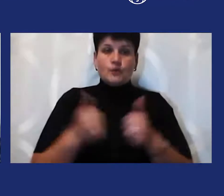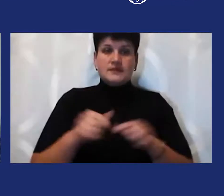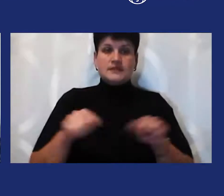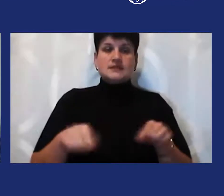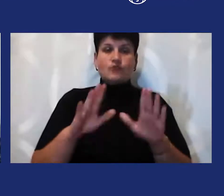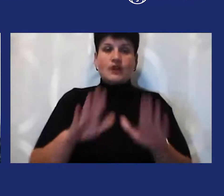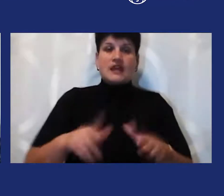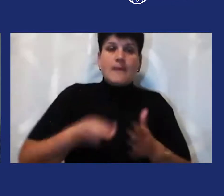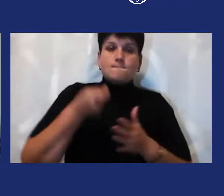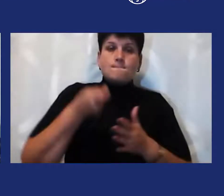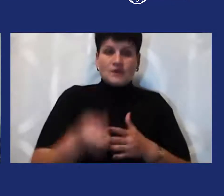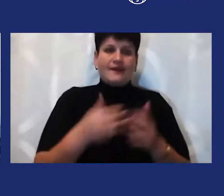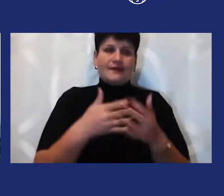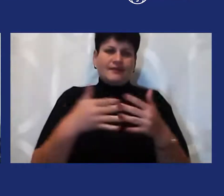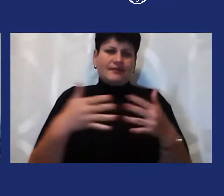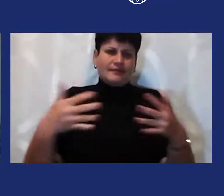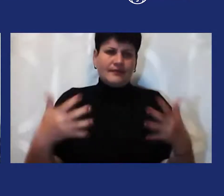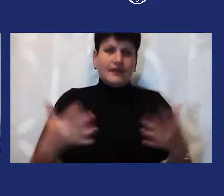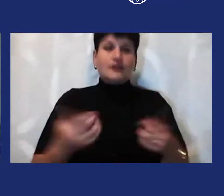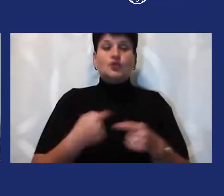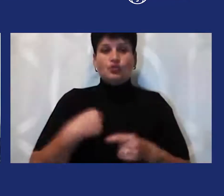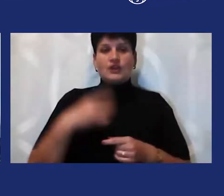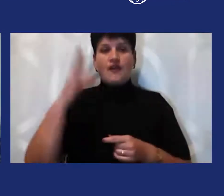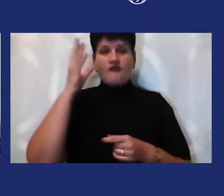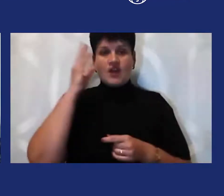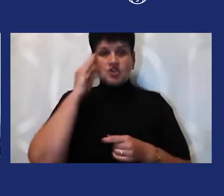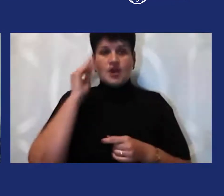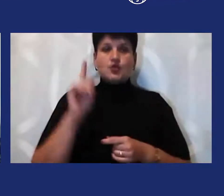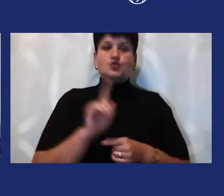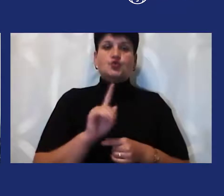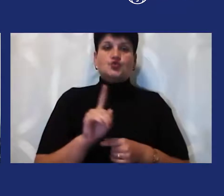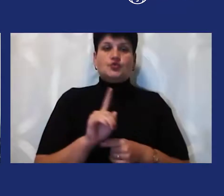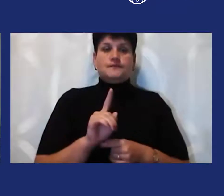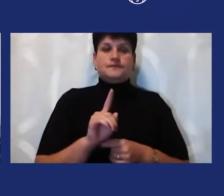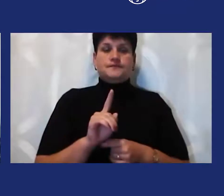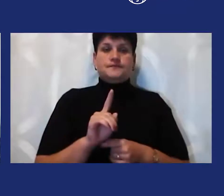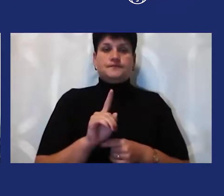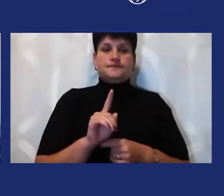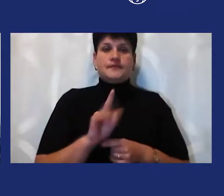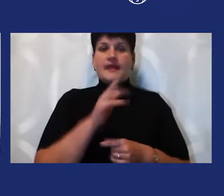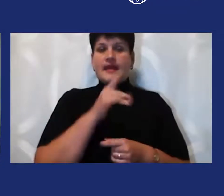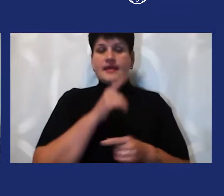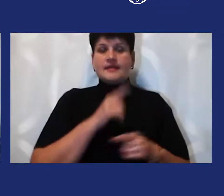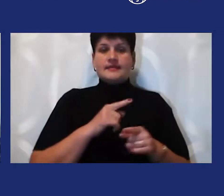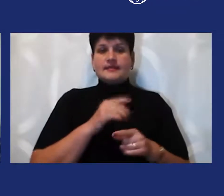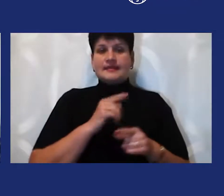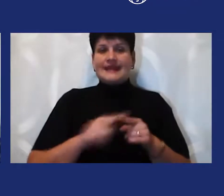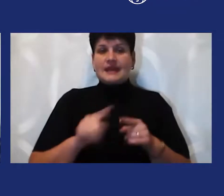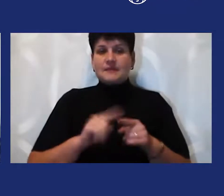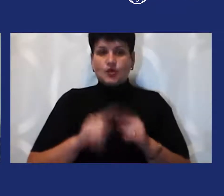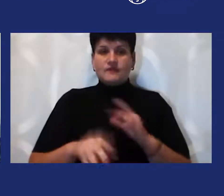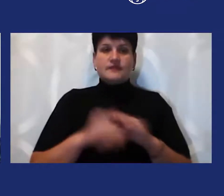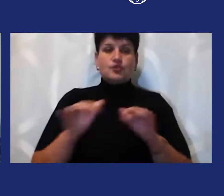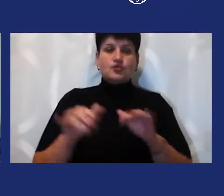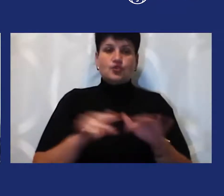more difficult, and therefore they would appreciate having a longer time to prepare for